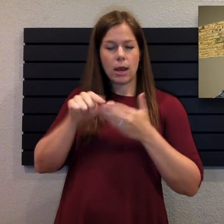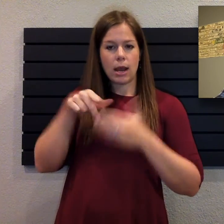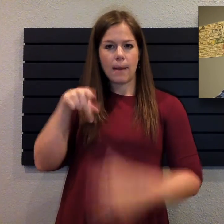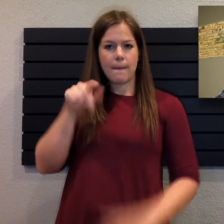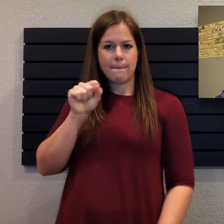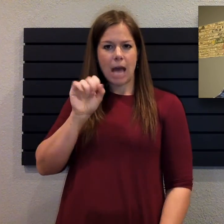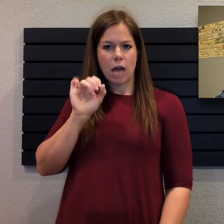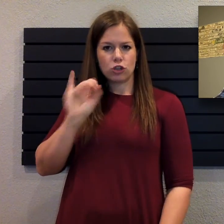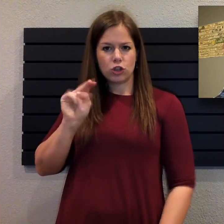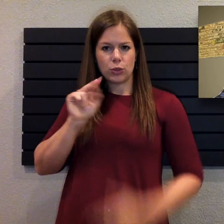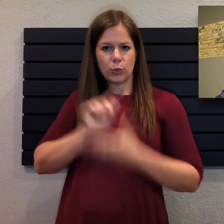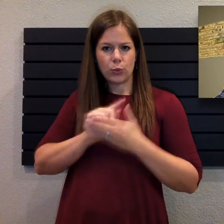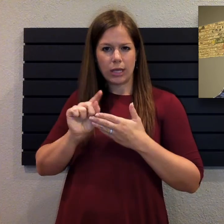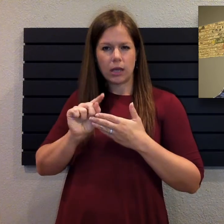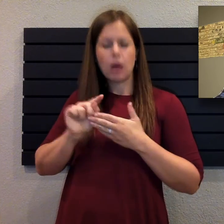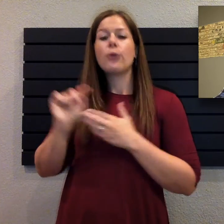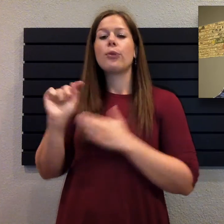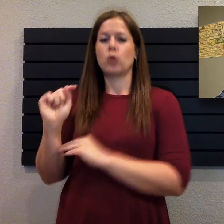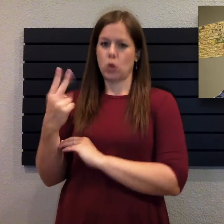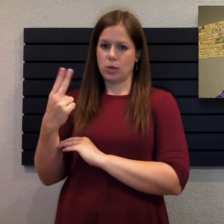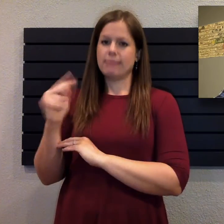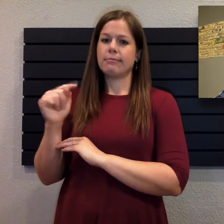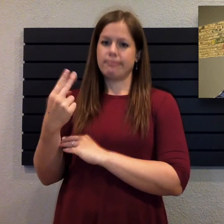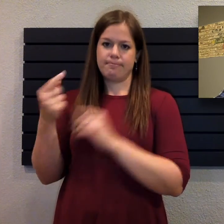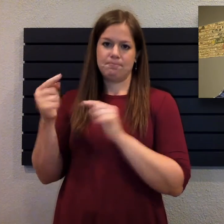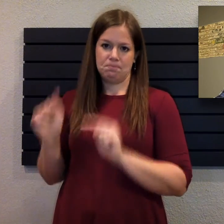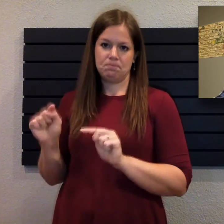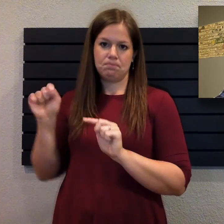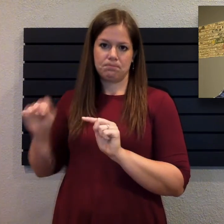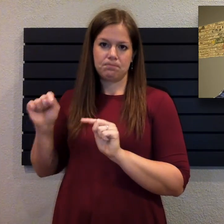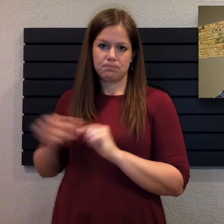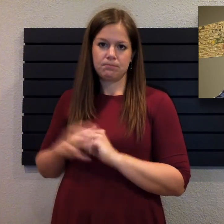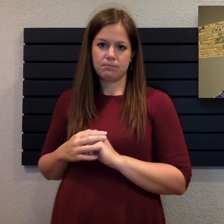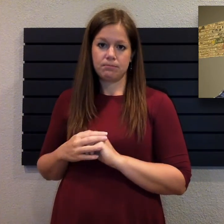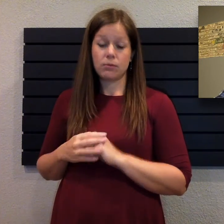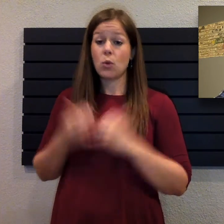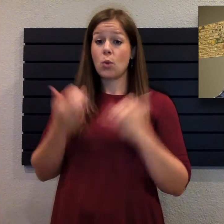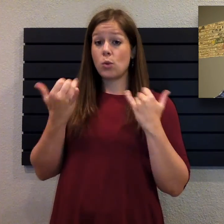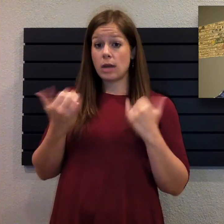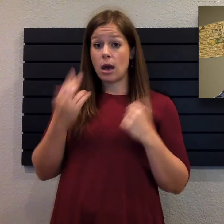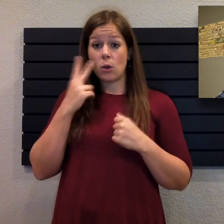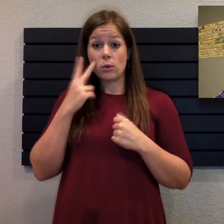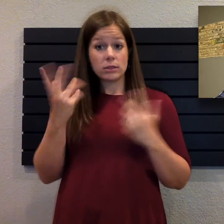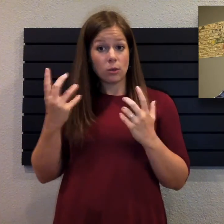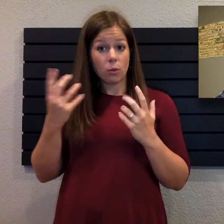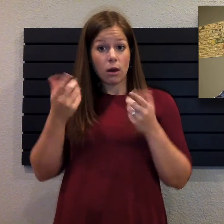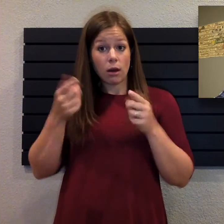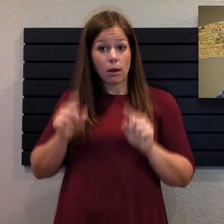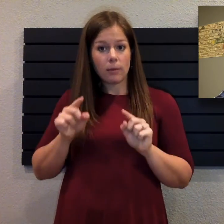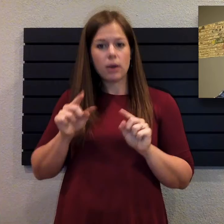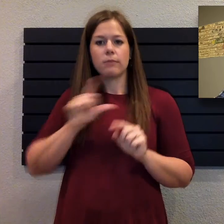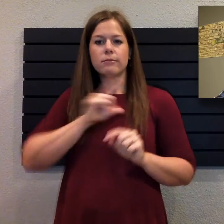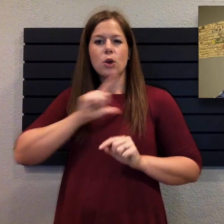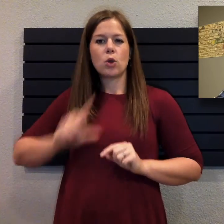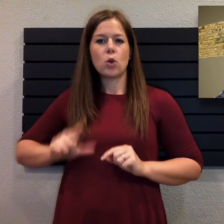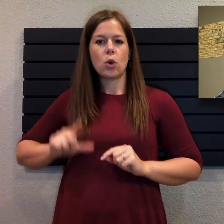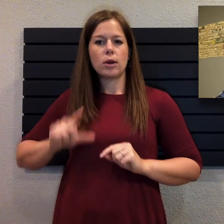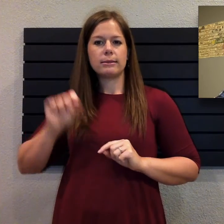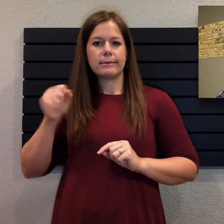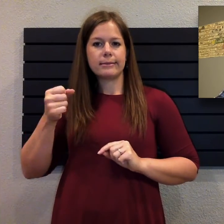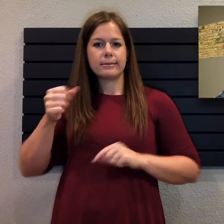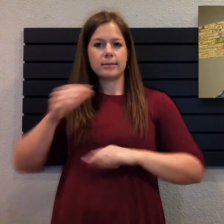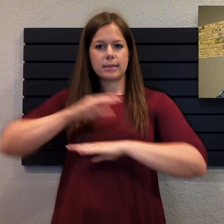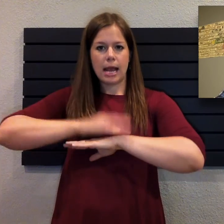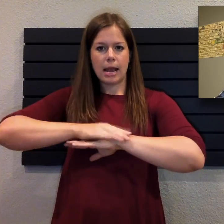of Passion Week. We come along to the Lord's table, and this is a significant moment for our church, for